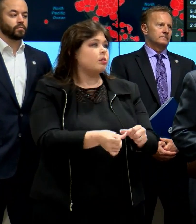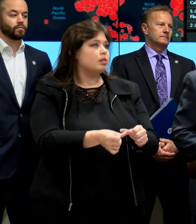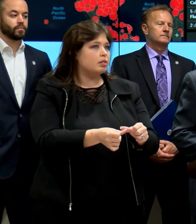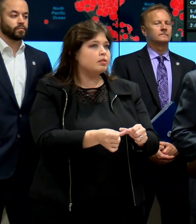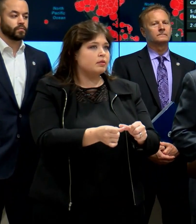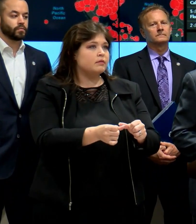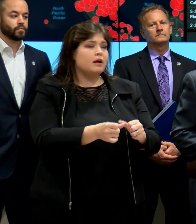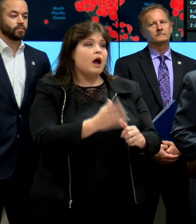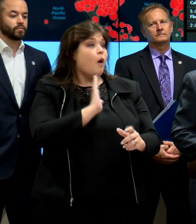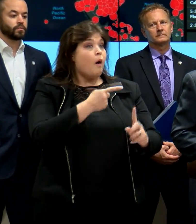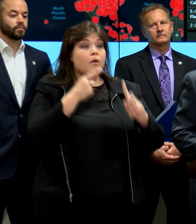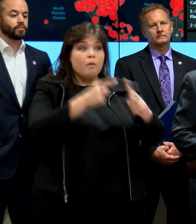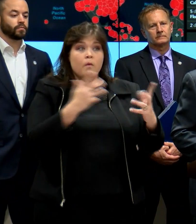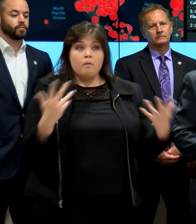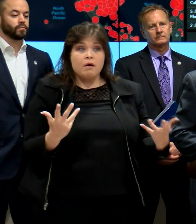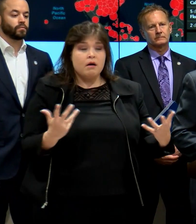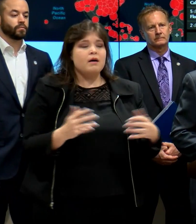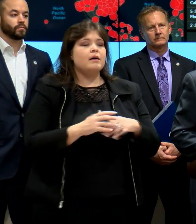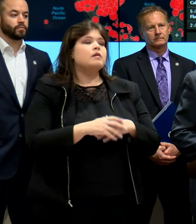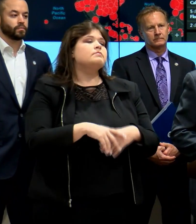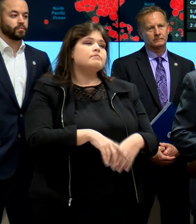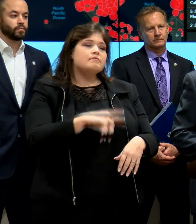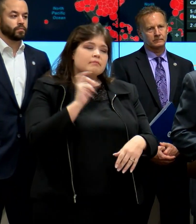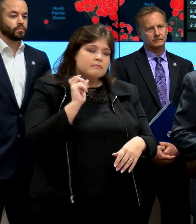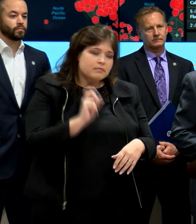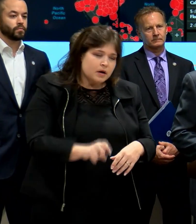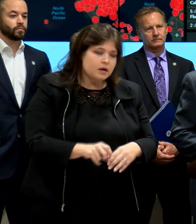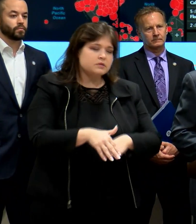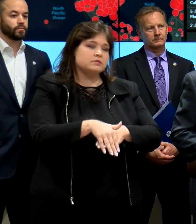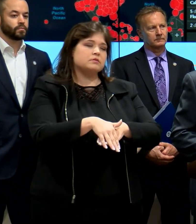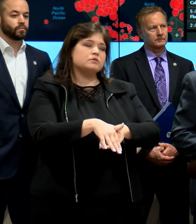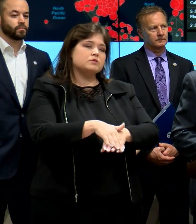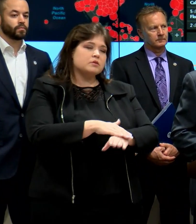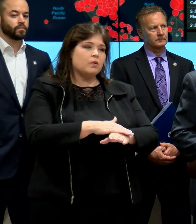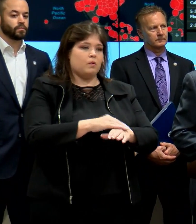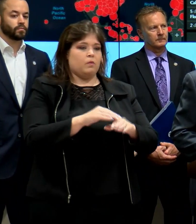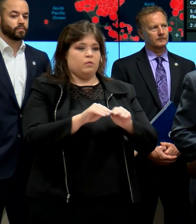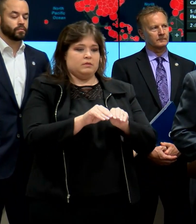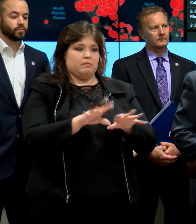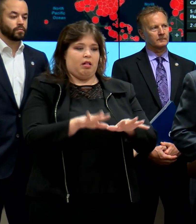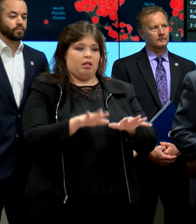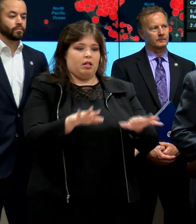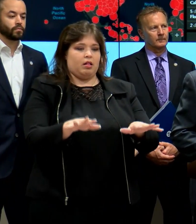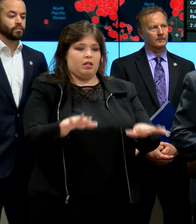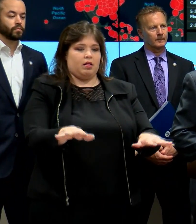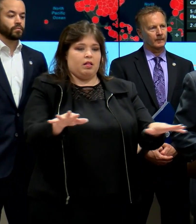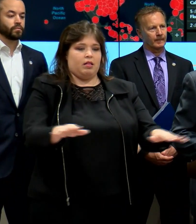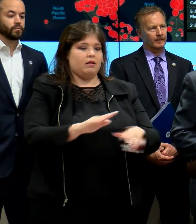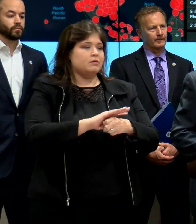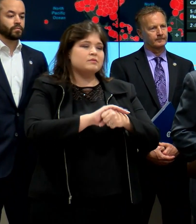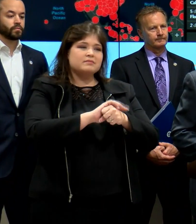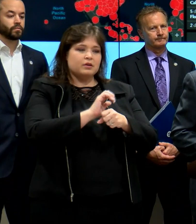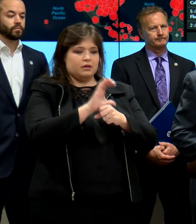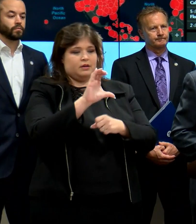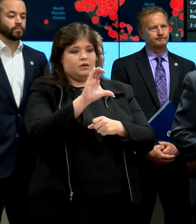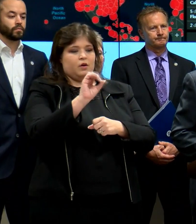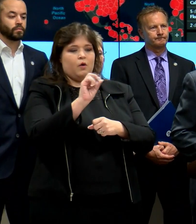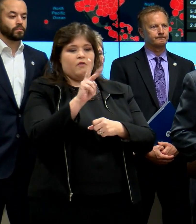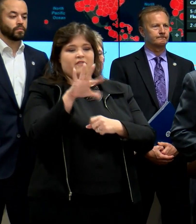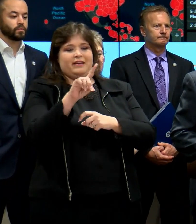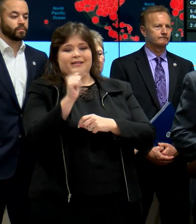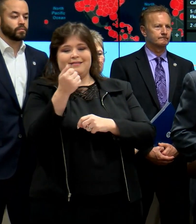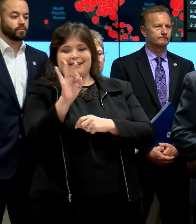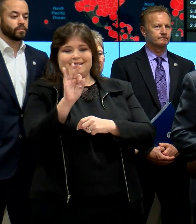that is to slow down the progression of this coronavirus,